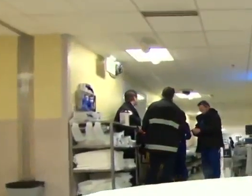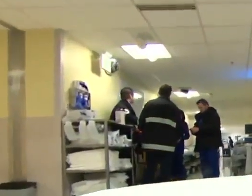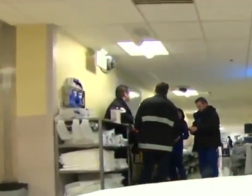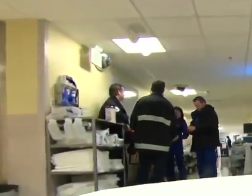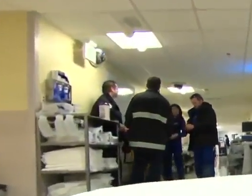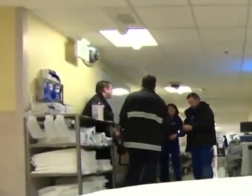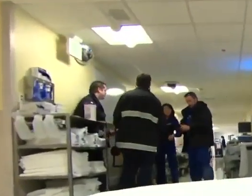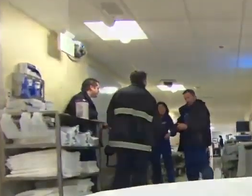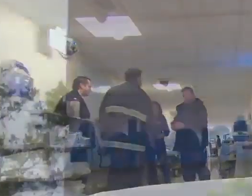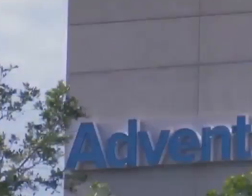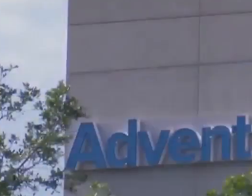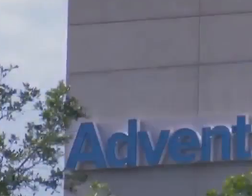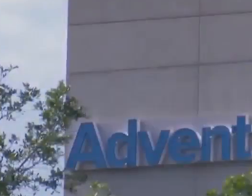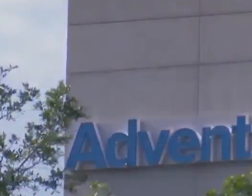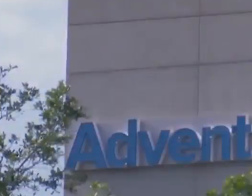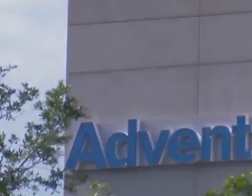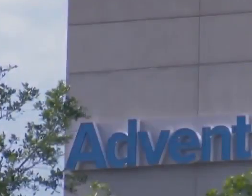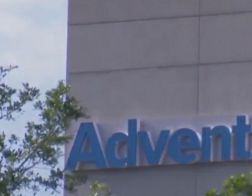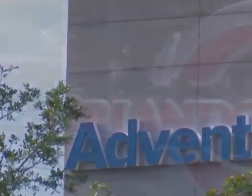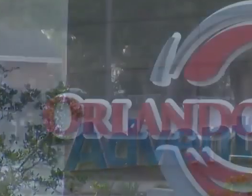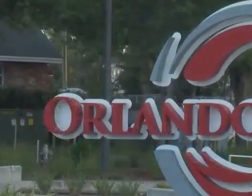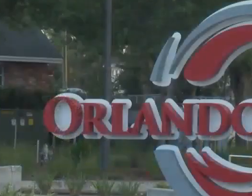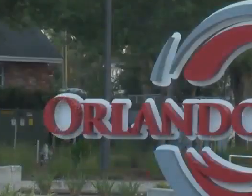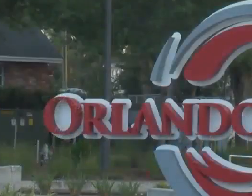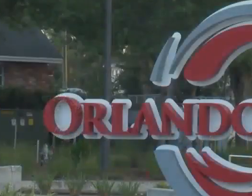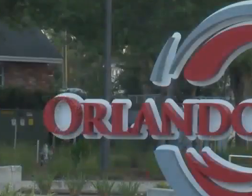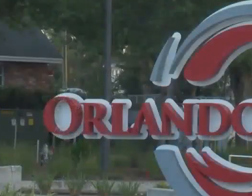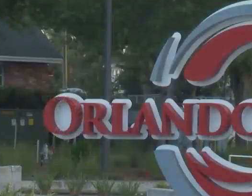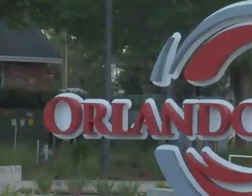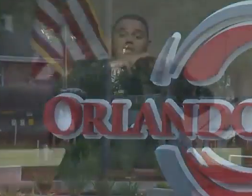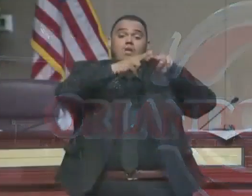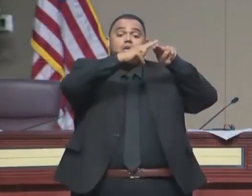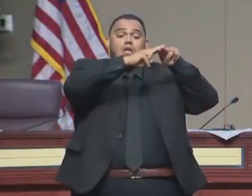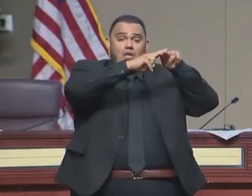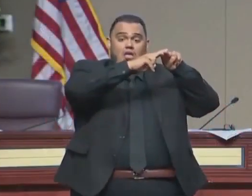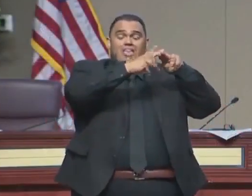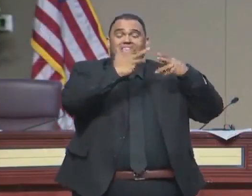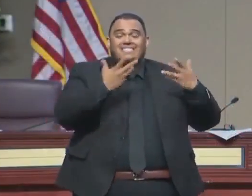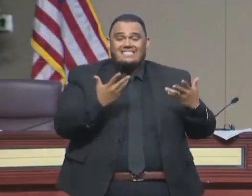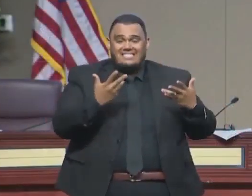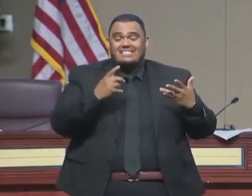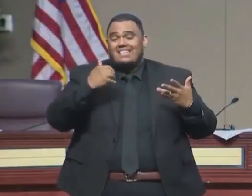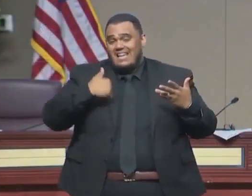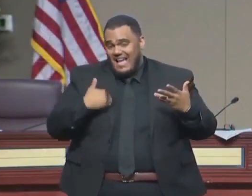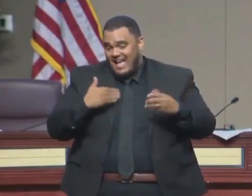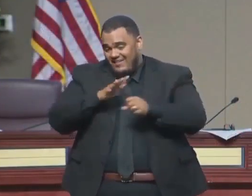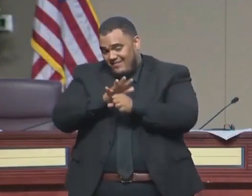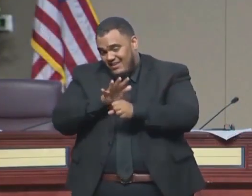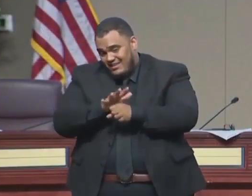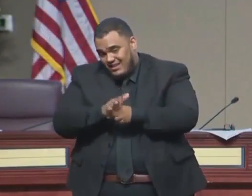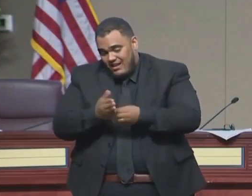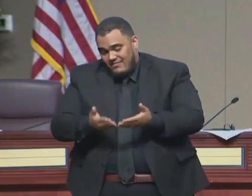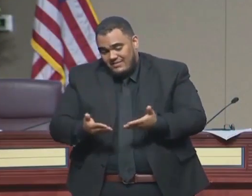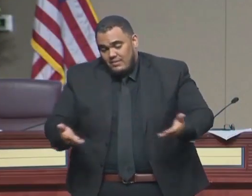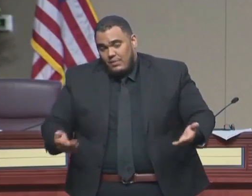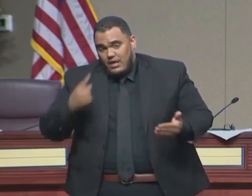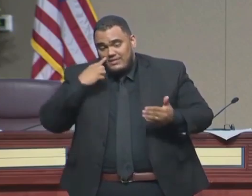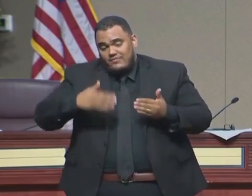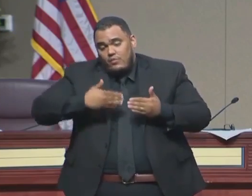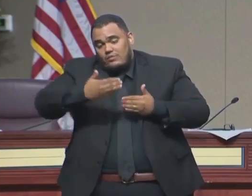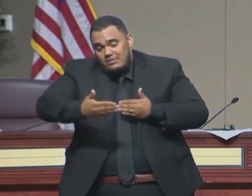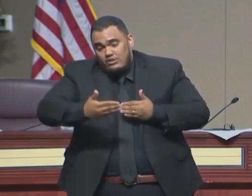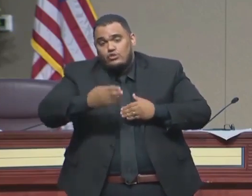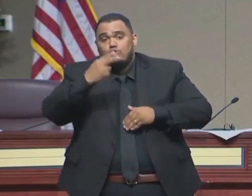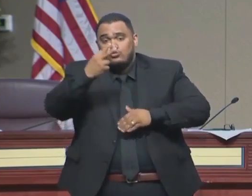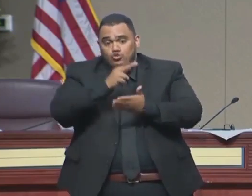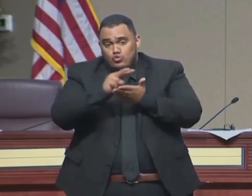number continues to grow, officials say hospitals are going to be in trouble. We have all the supplies necessary for the next two weeks to